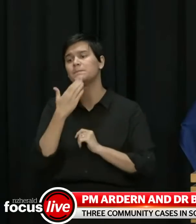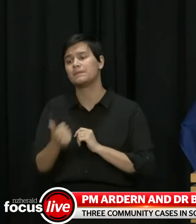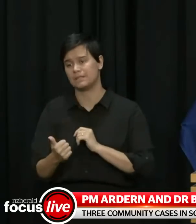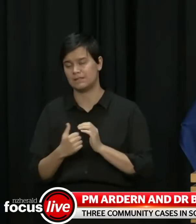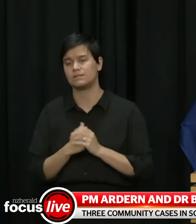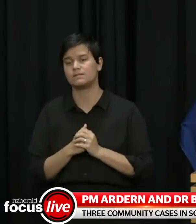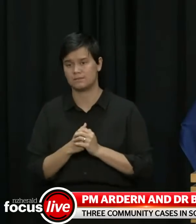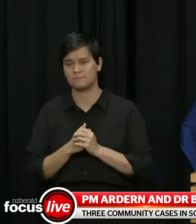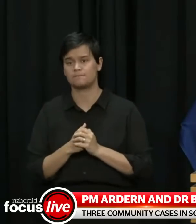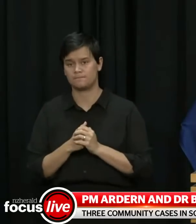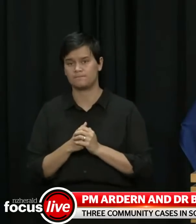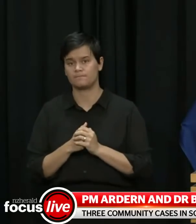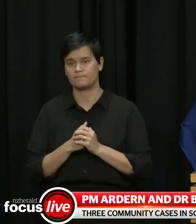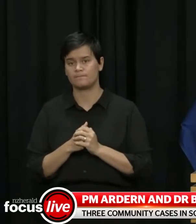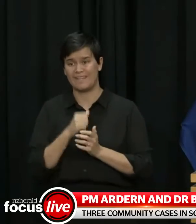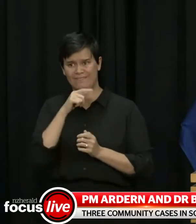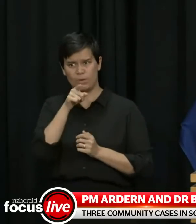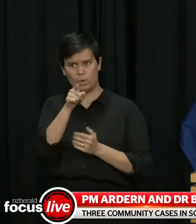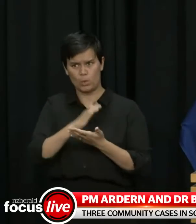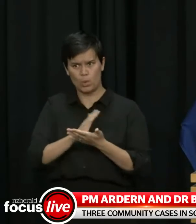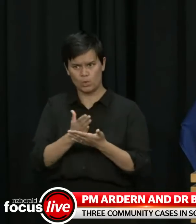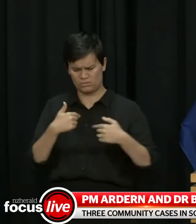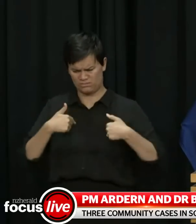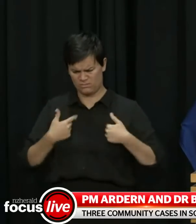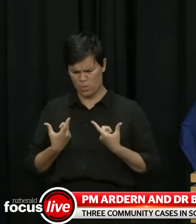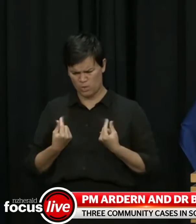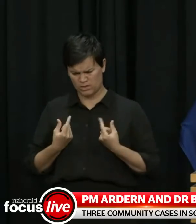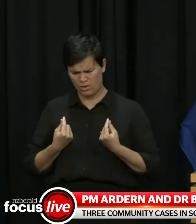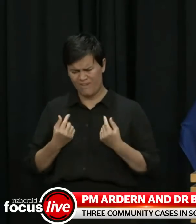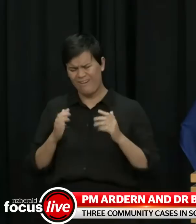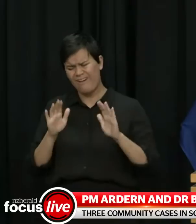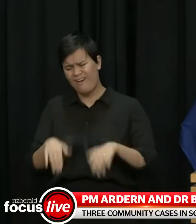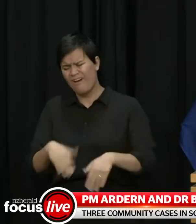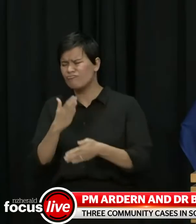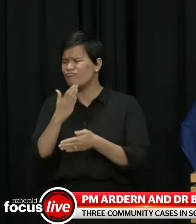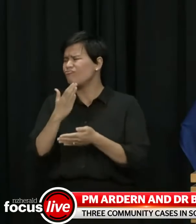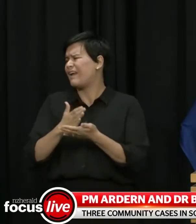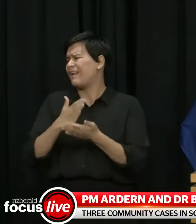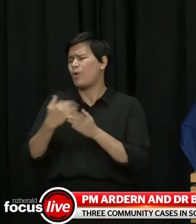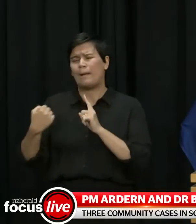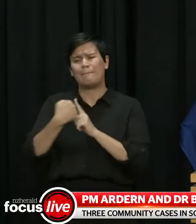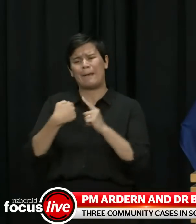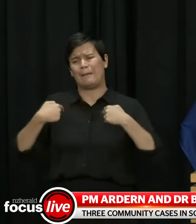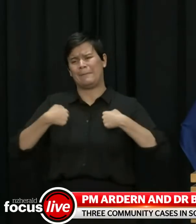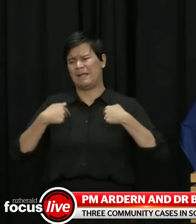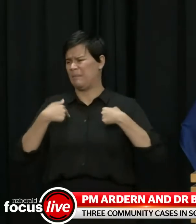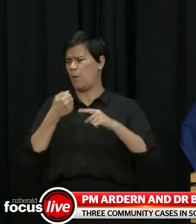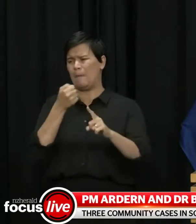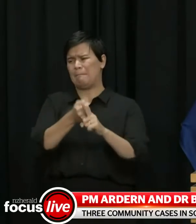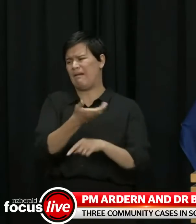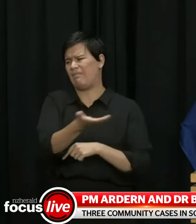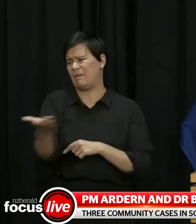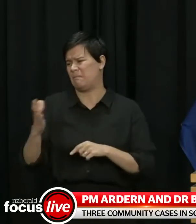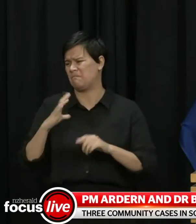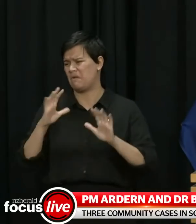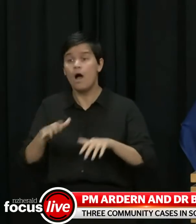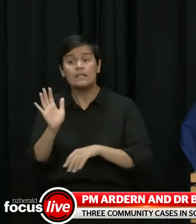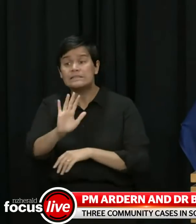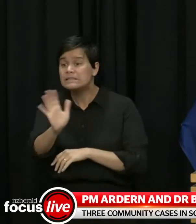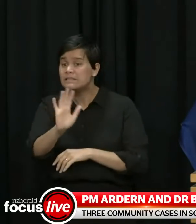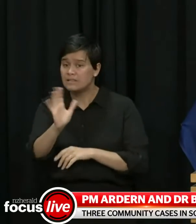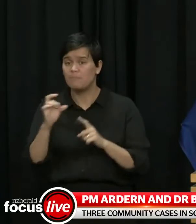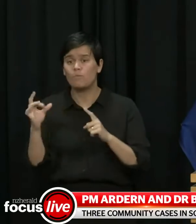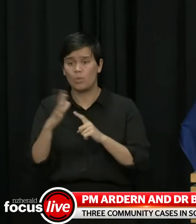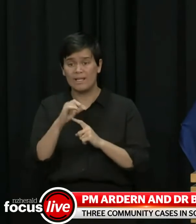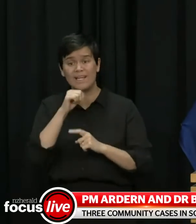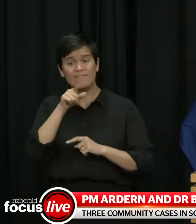means for you, what you might do, whether it will make a difference, yes, indeed it does. So, please, if you feel unwell,